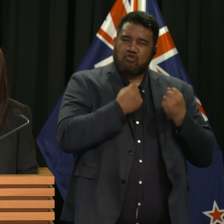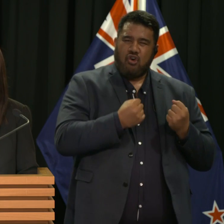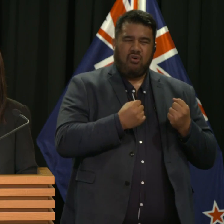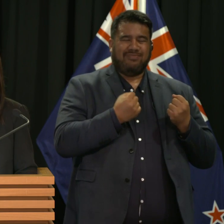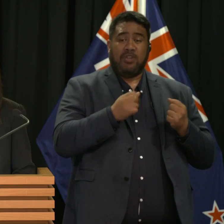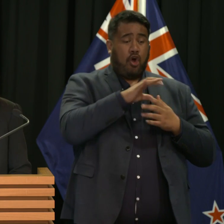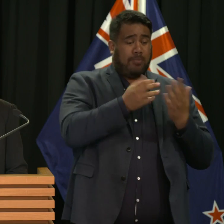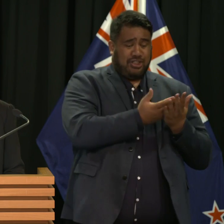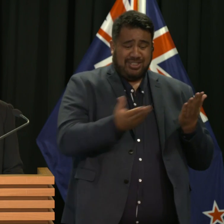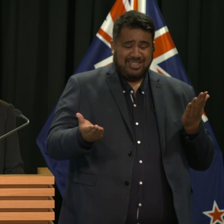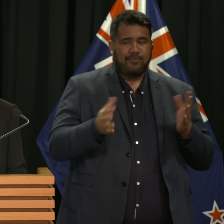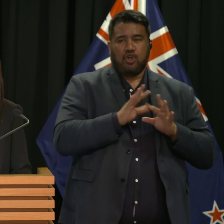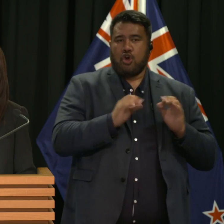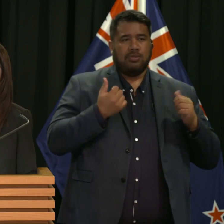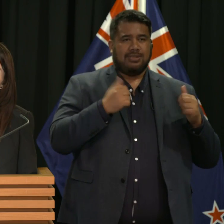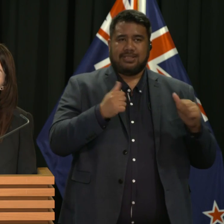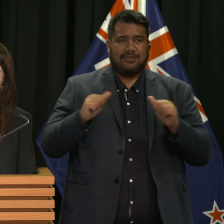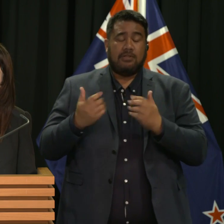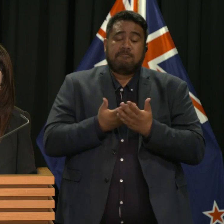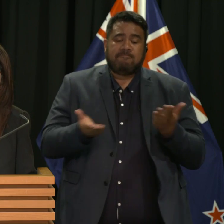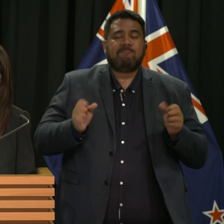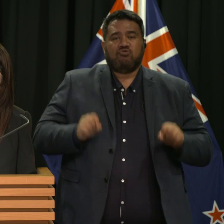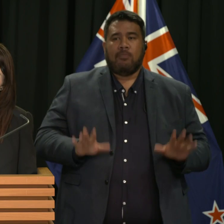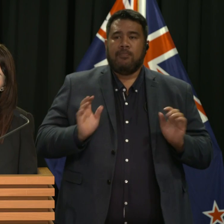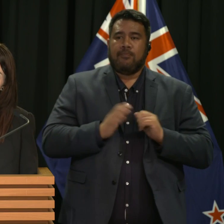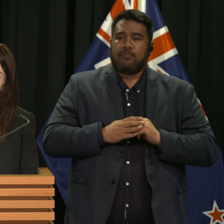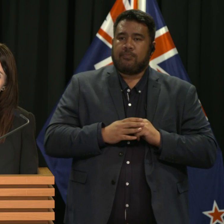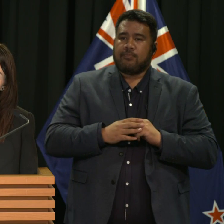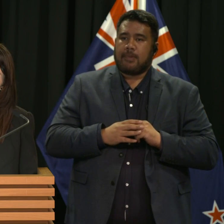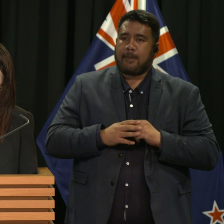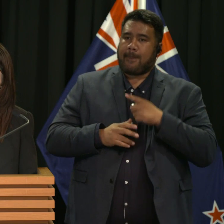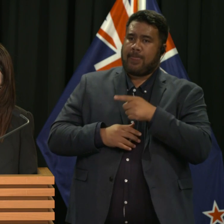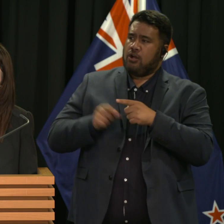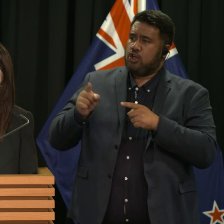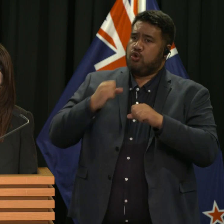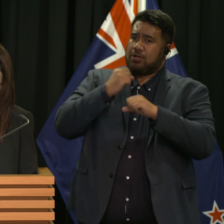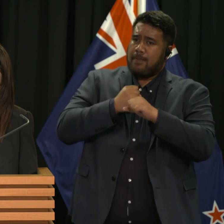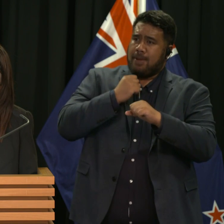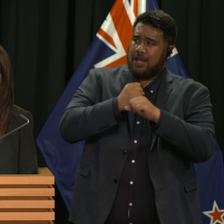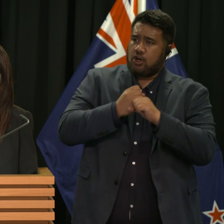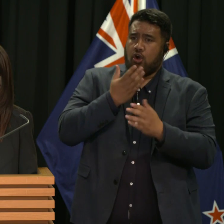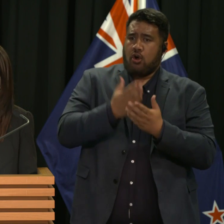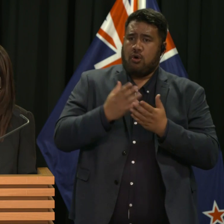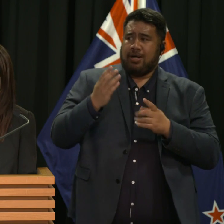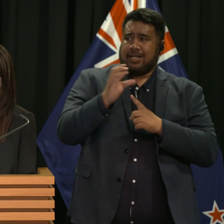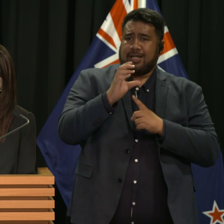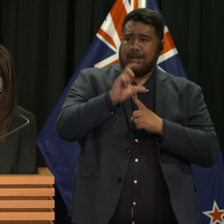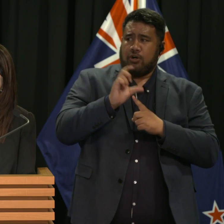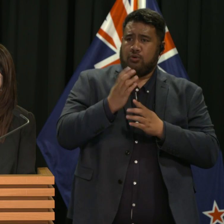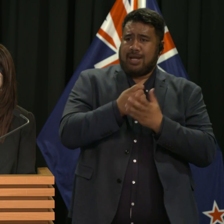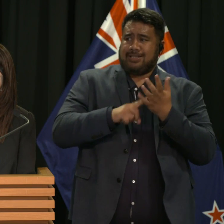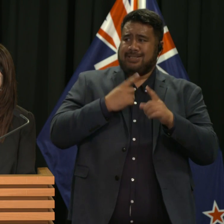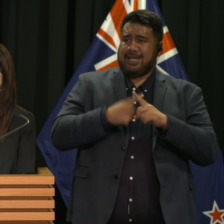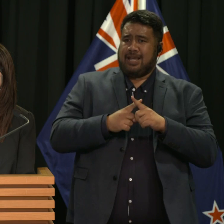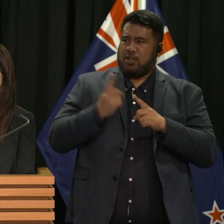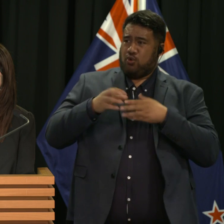of them were ultimately successful. You said you ruled out endorsing or campaigning on a capital gains tax when you're leader of the party. Yes. What if it's the